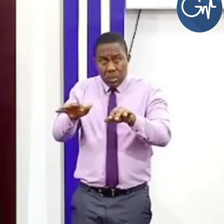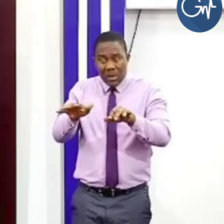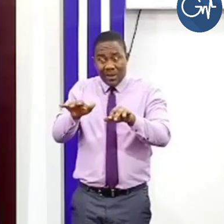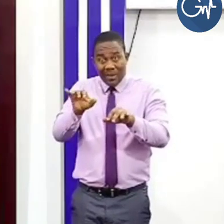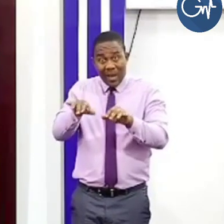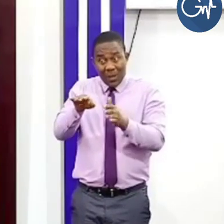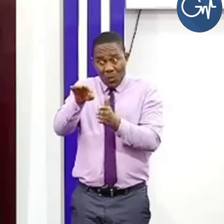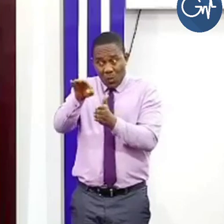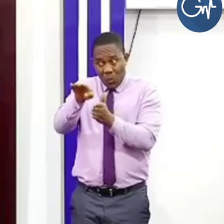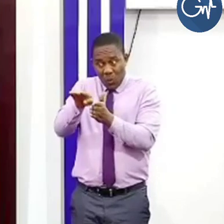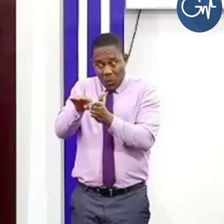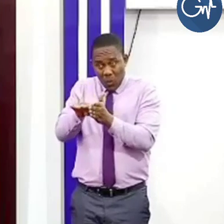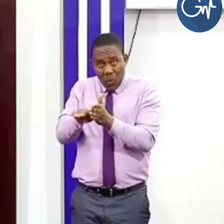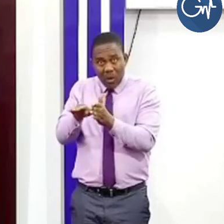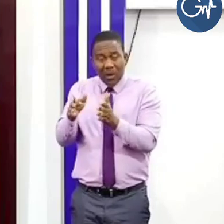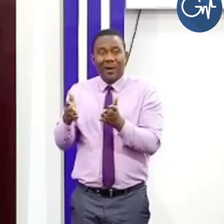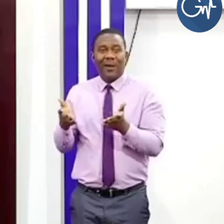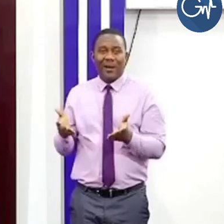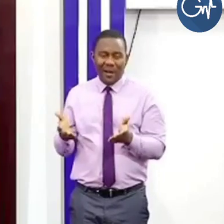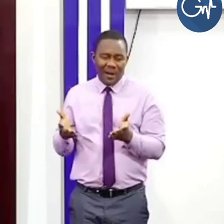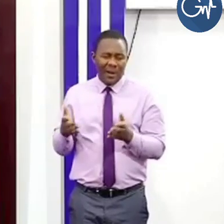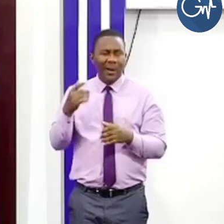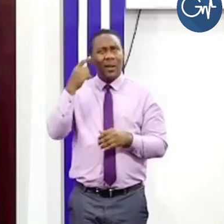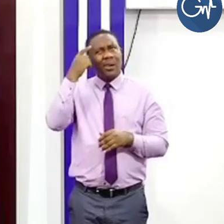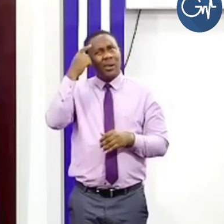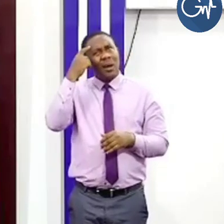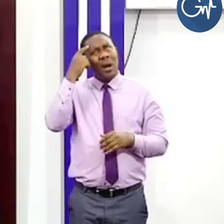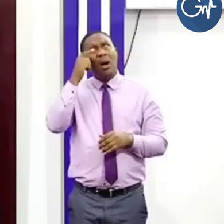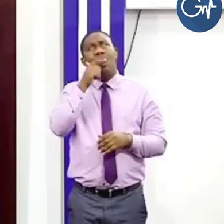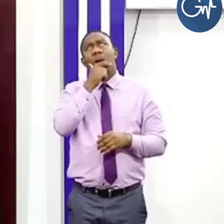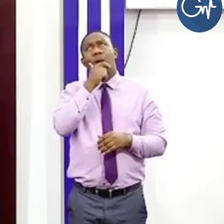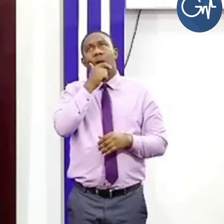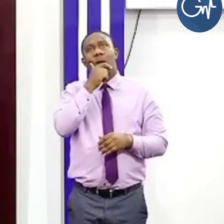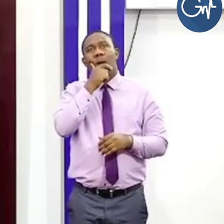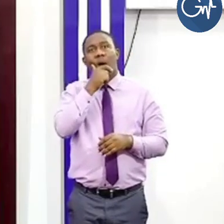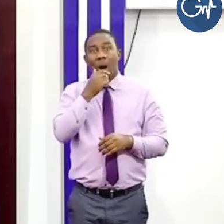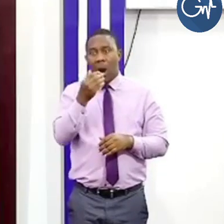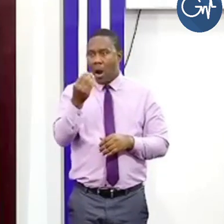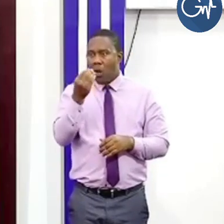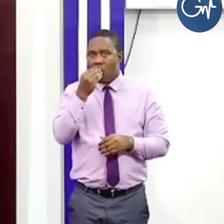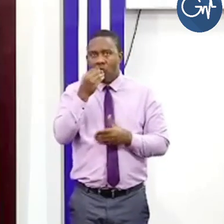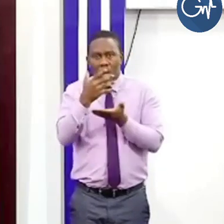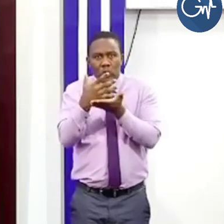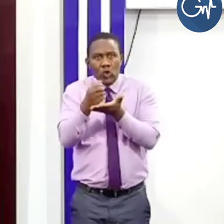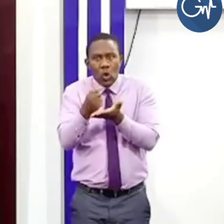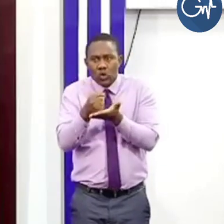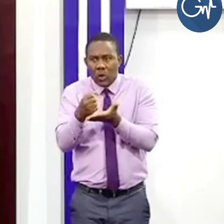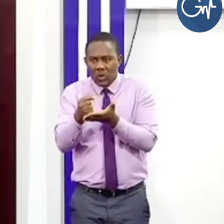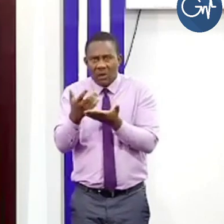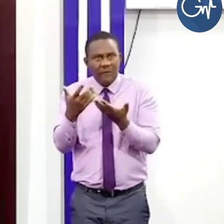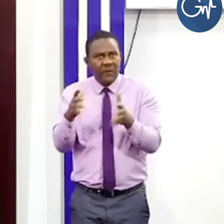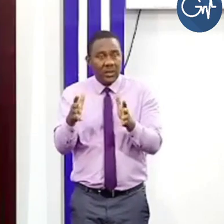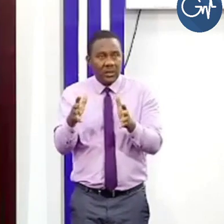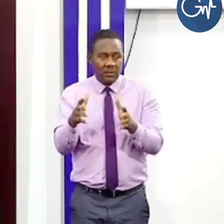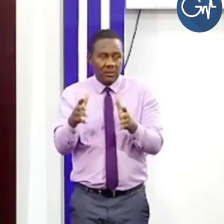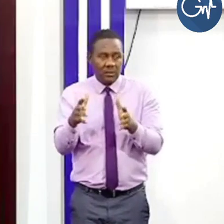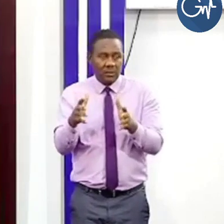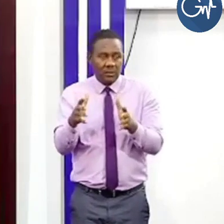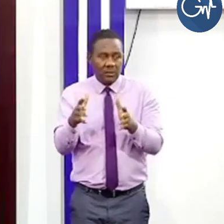no. And if I will be released a common bar, and into no Oko Jomoa, I